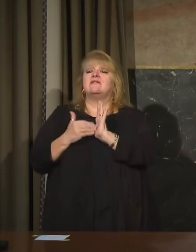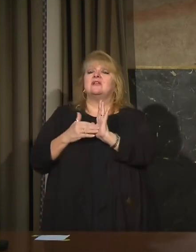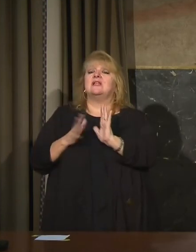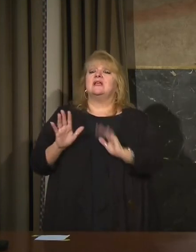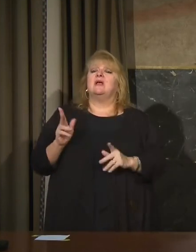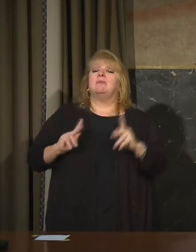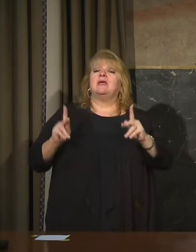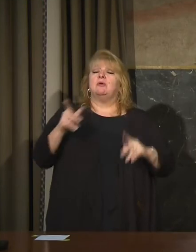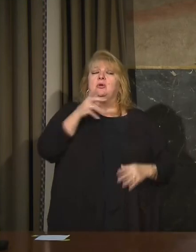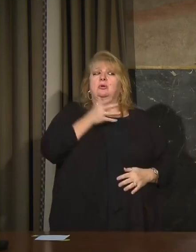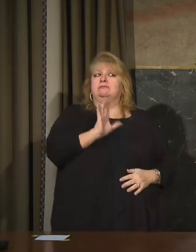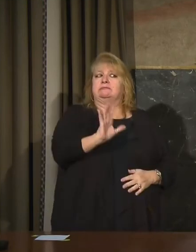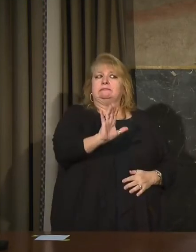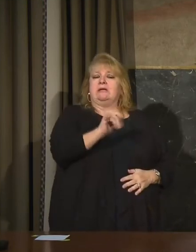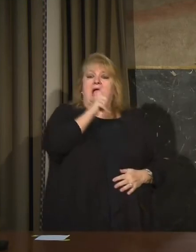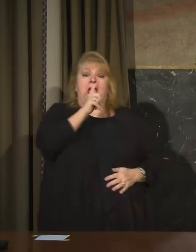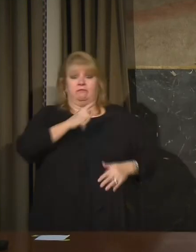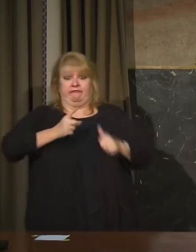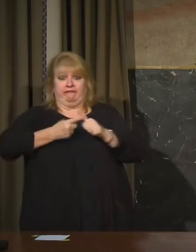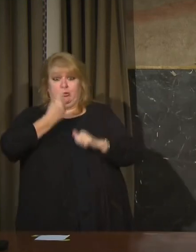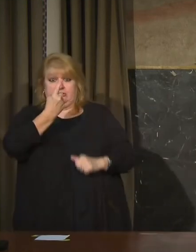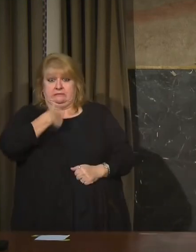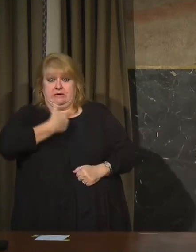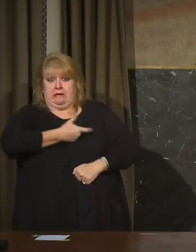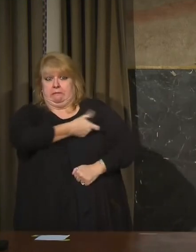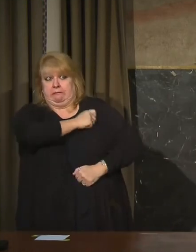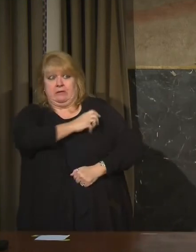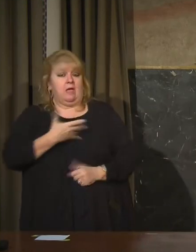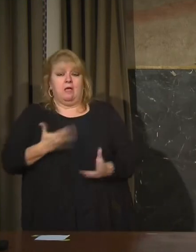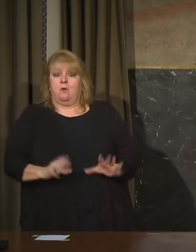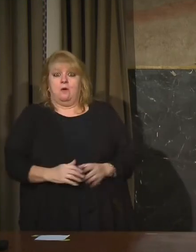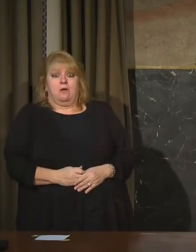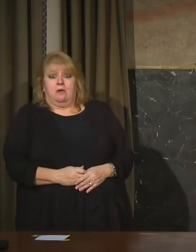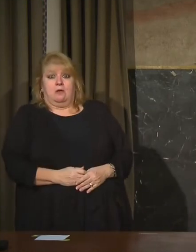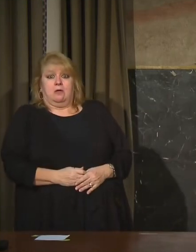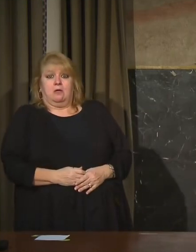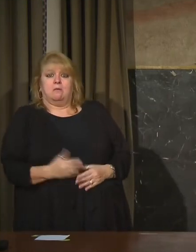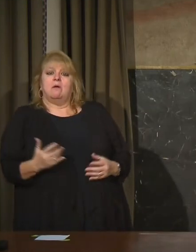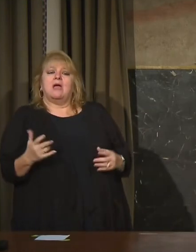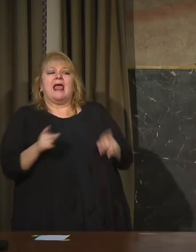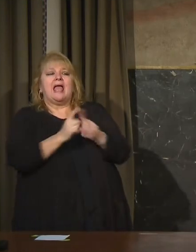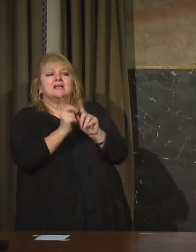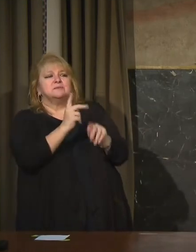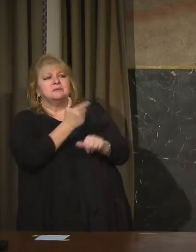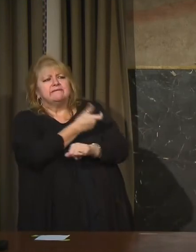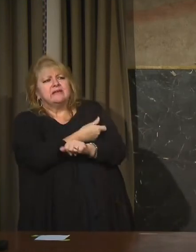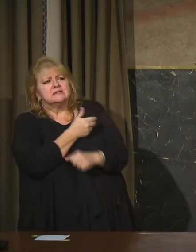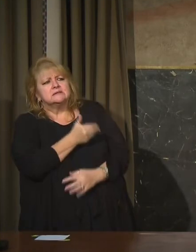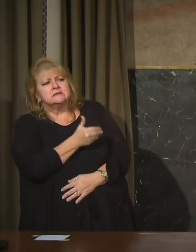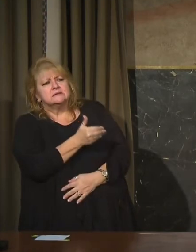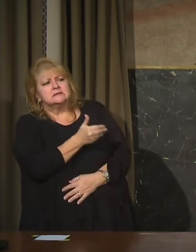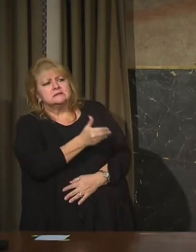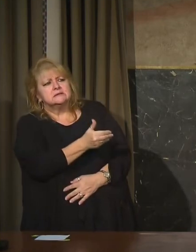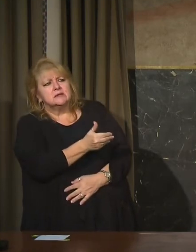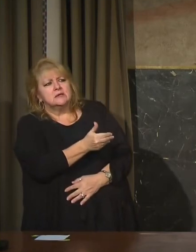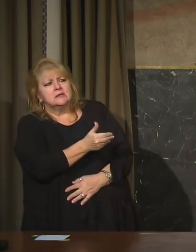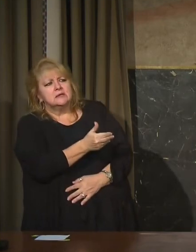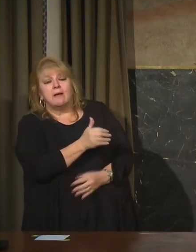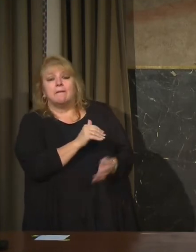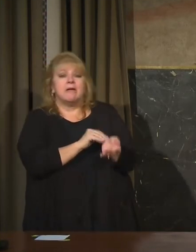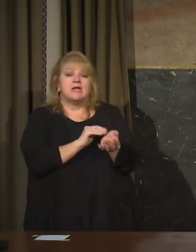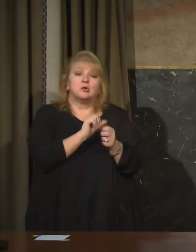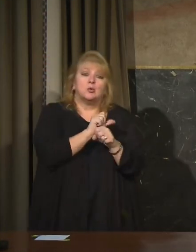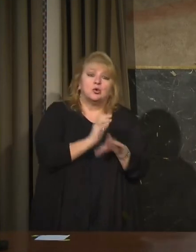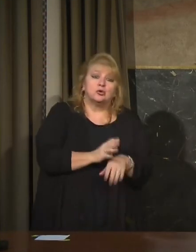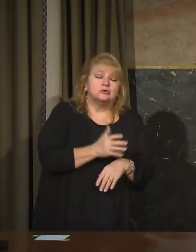hesitancy is diminishing over time. And as individuals get vaccinated, of whether they're medical workers or anybody